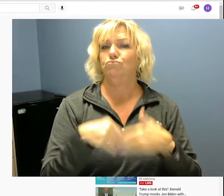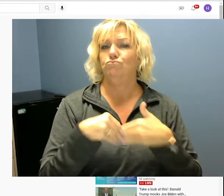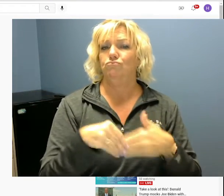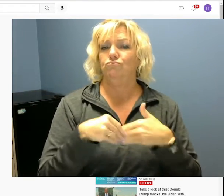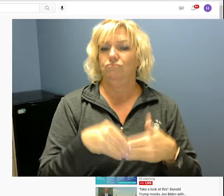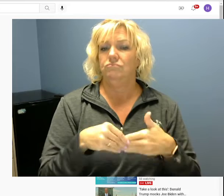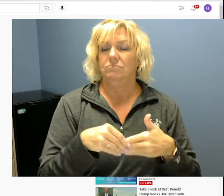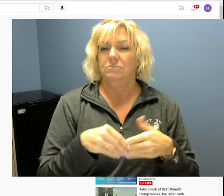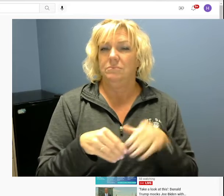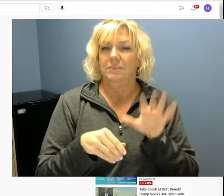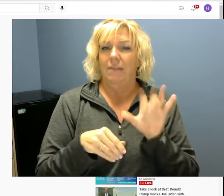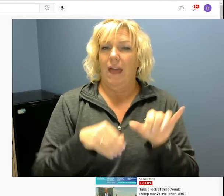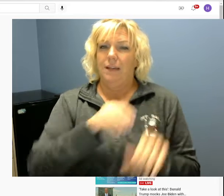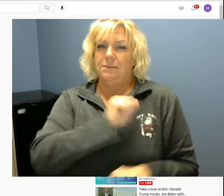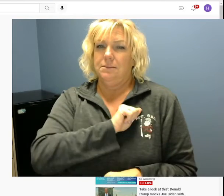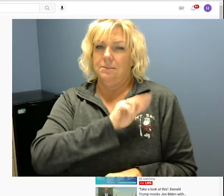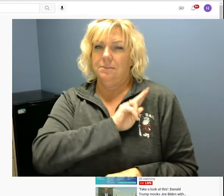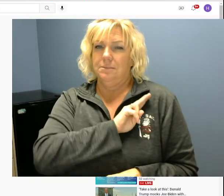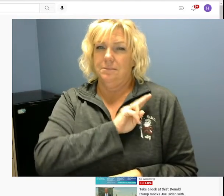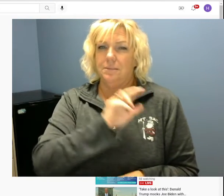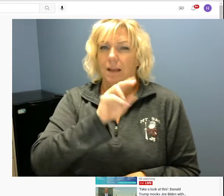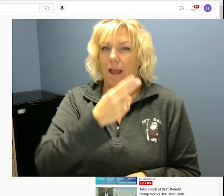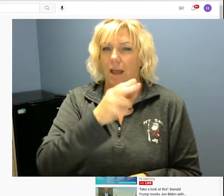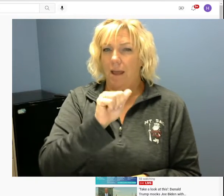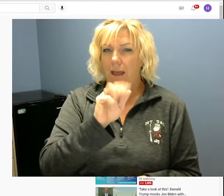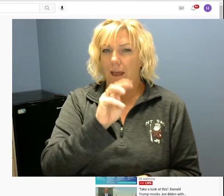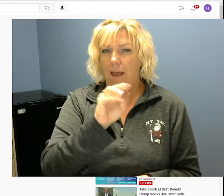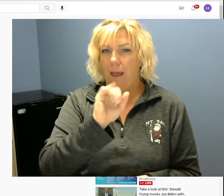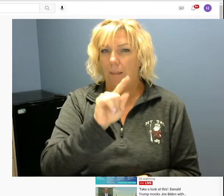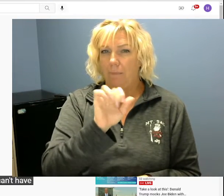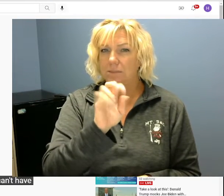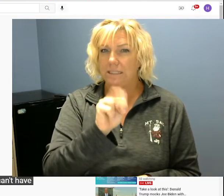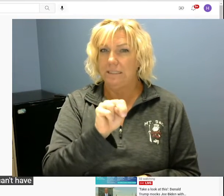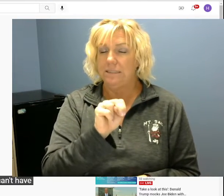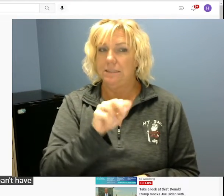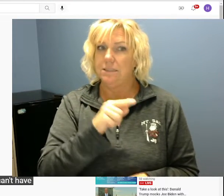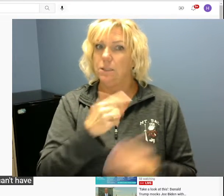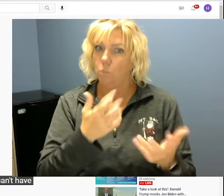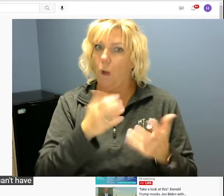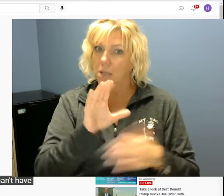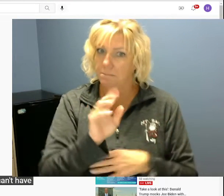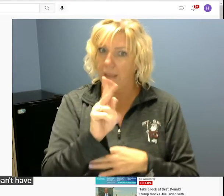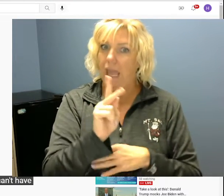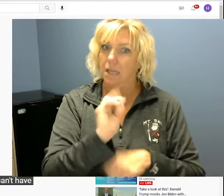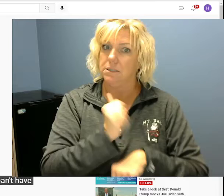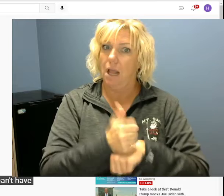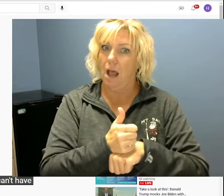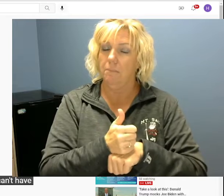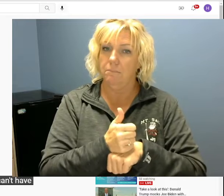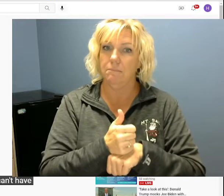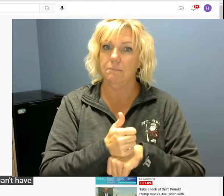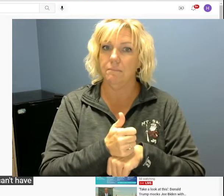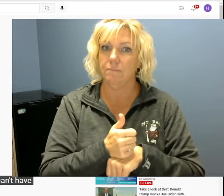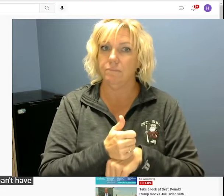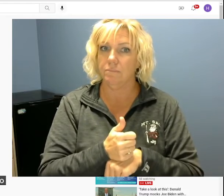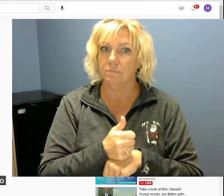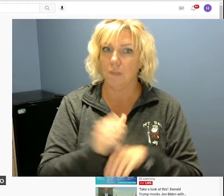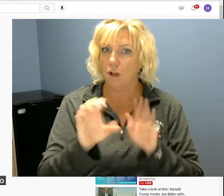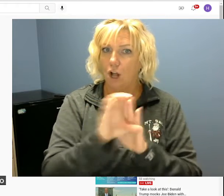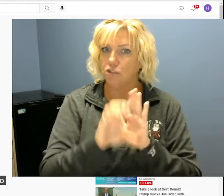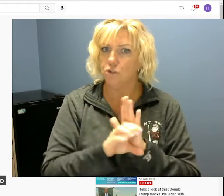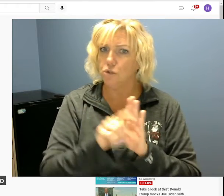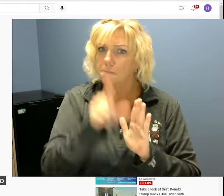how Hamilton could argue for the bank. He said, it doesn't say you can't have a bank, and getting to a